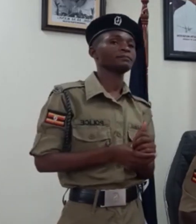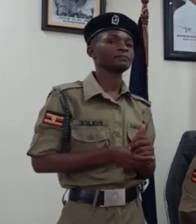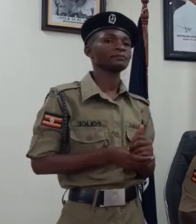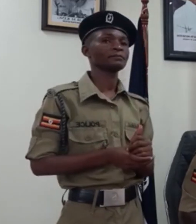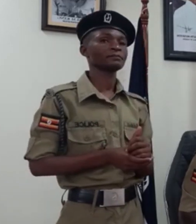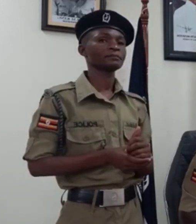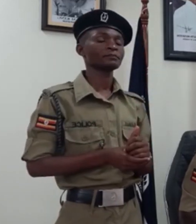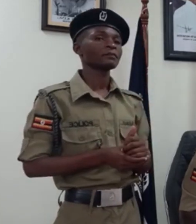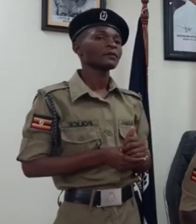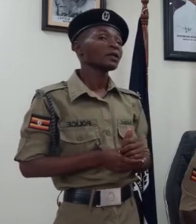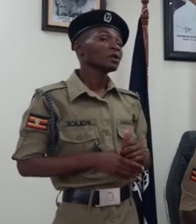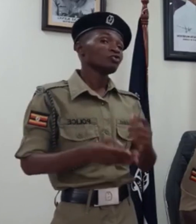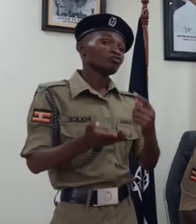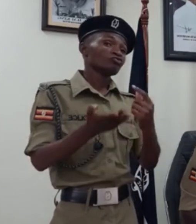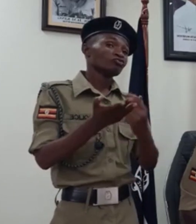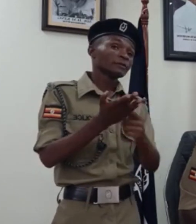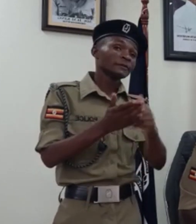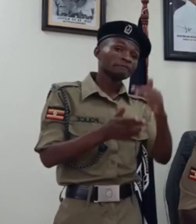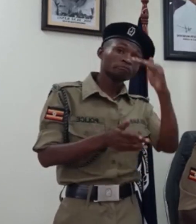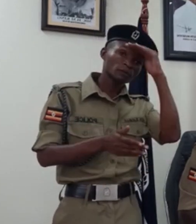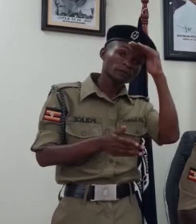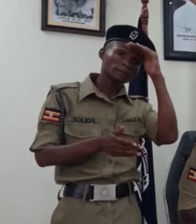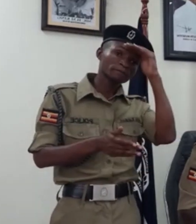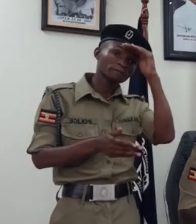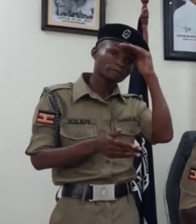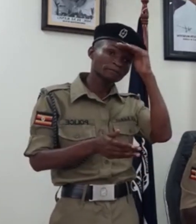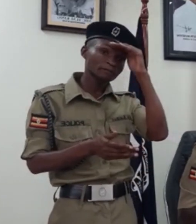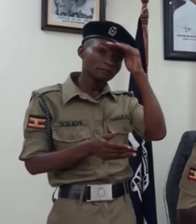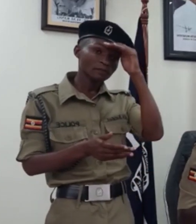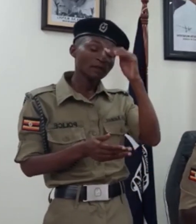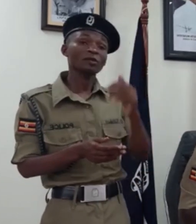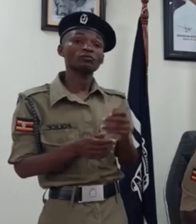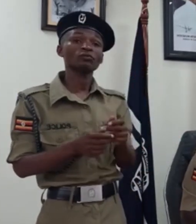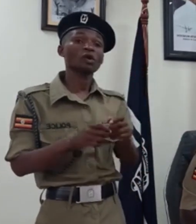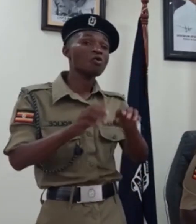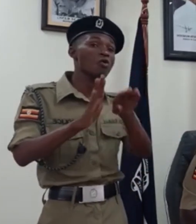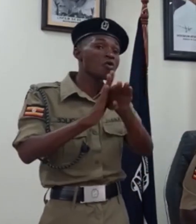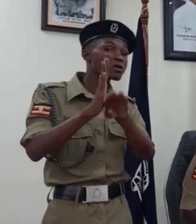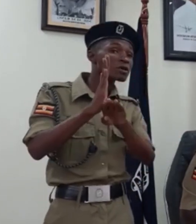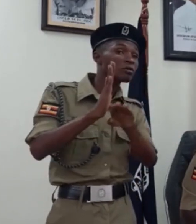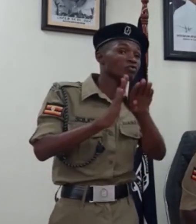n'enkola eyatonsemberera okubeerawo mu kukungulaga.